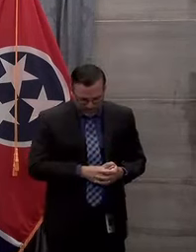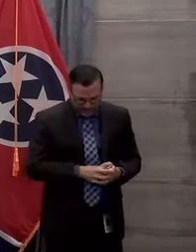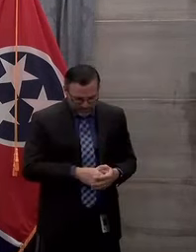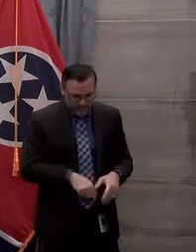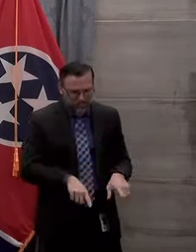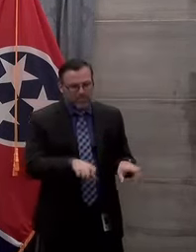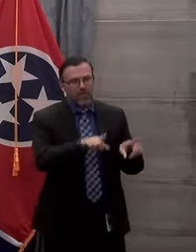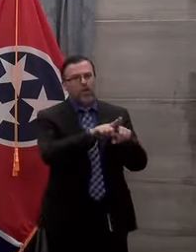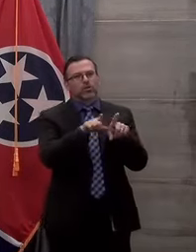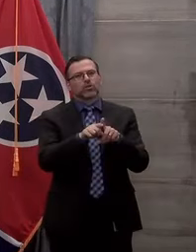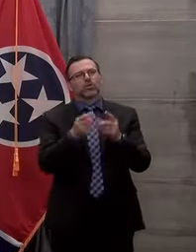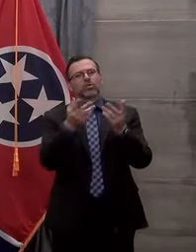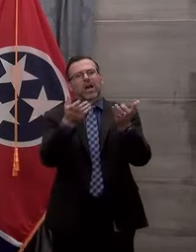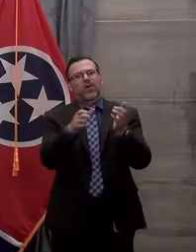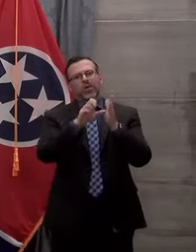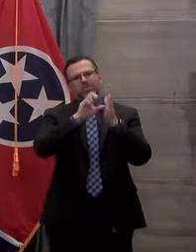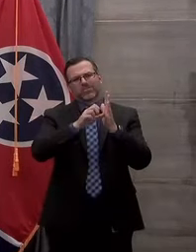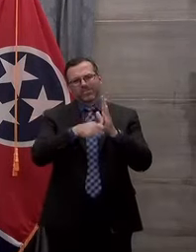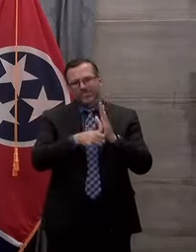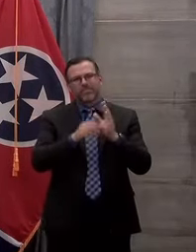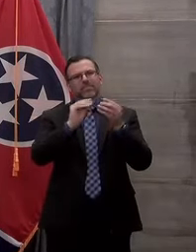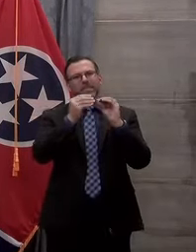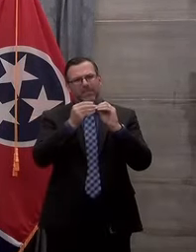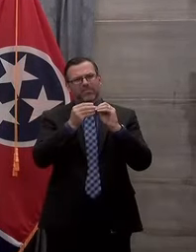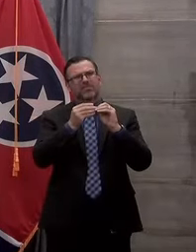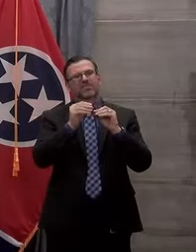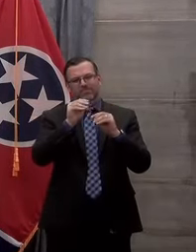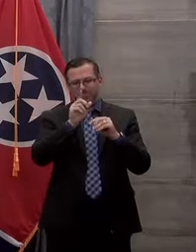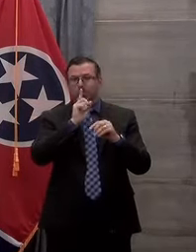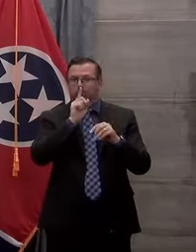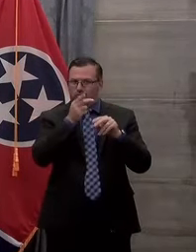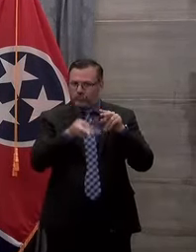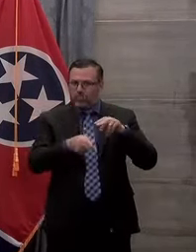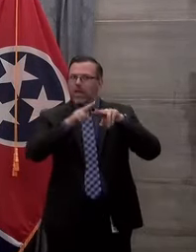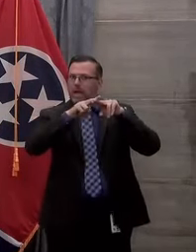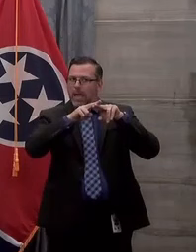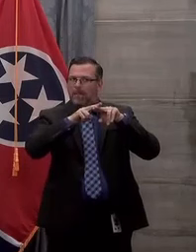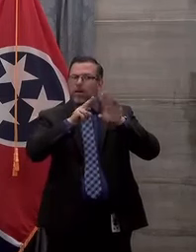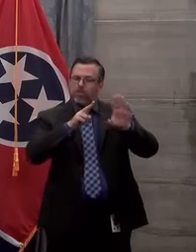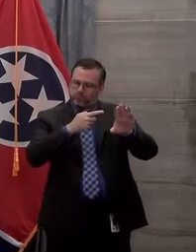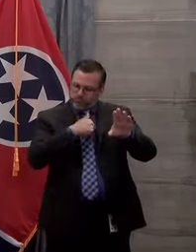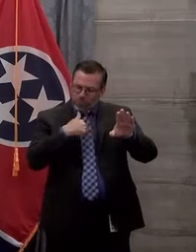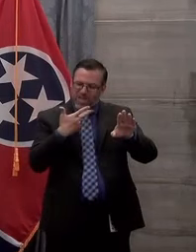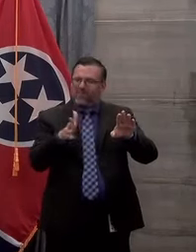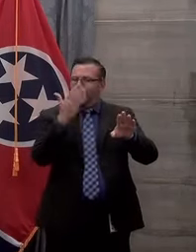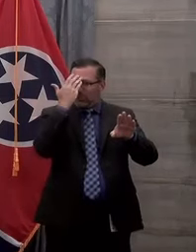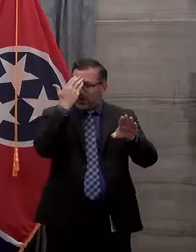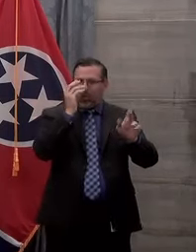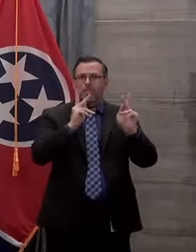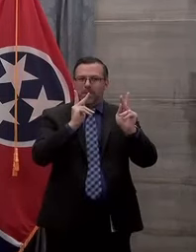comments about we have seen a slight uptick in our case count. This is not unexpected. People are